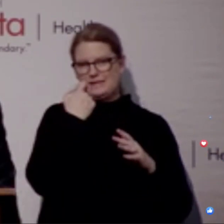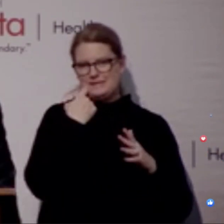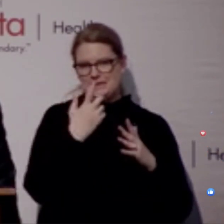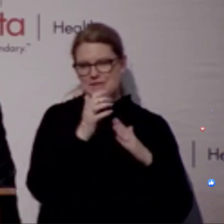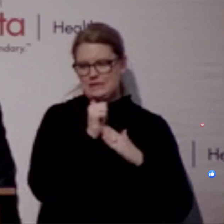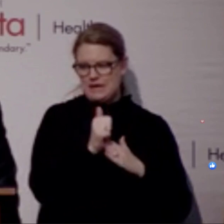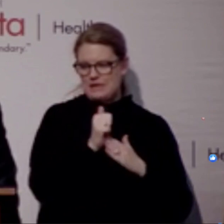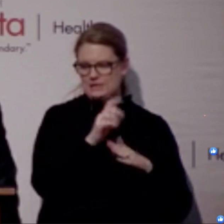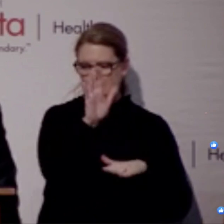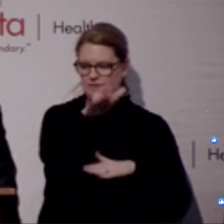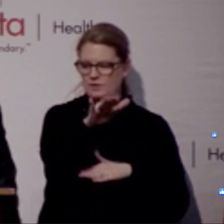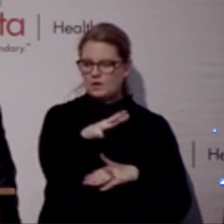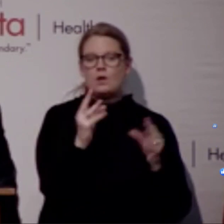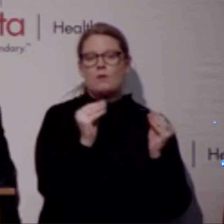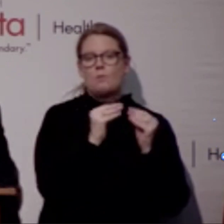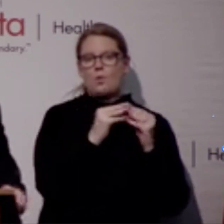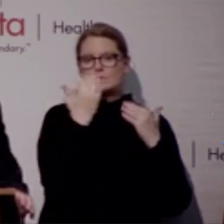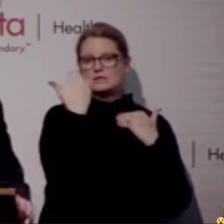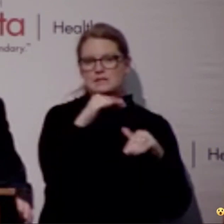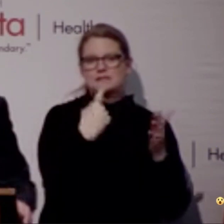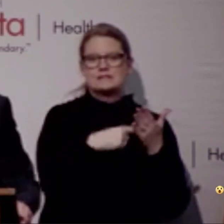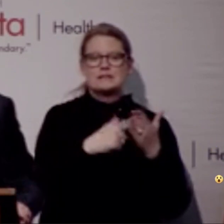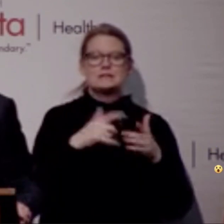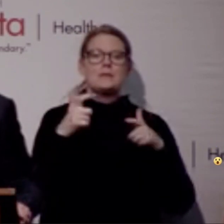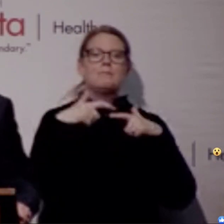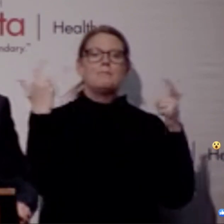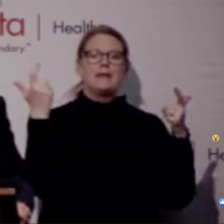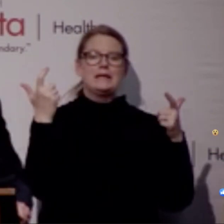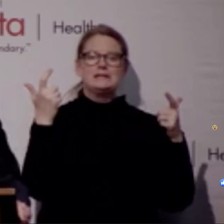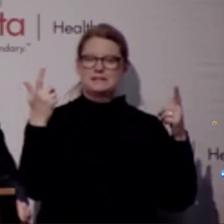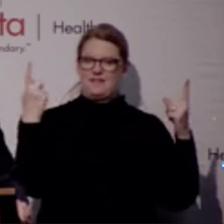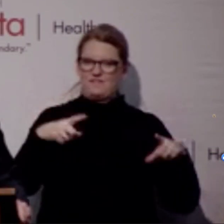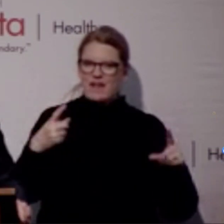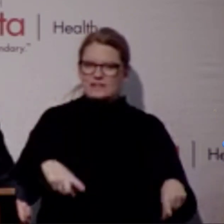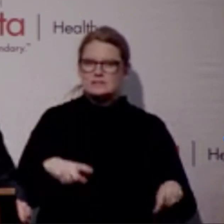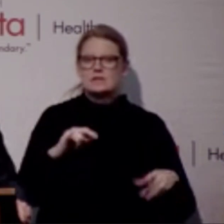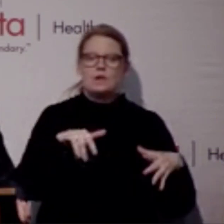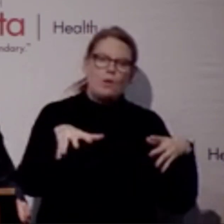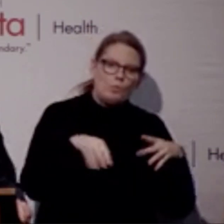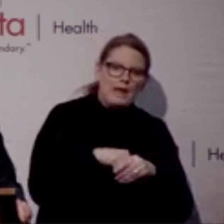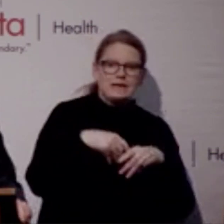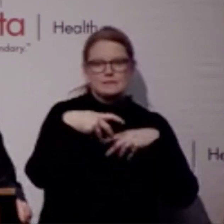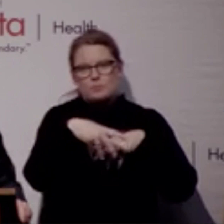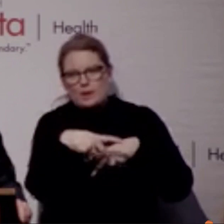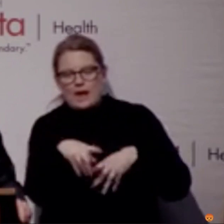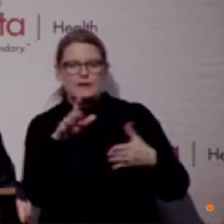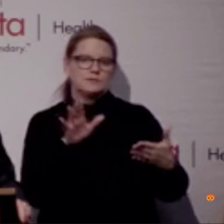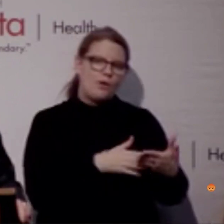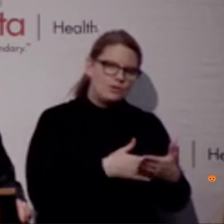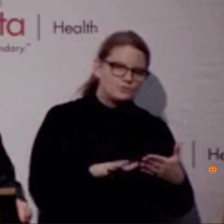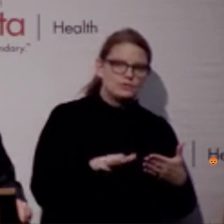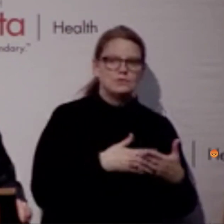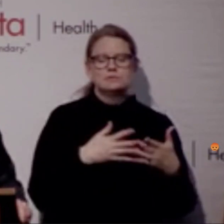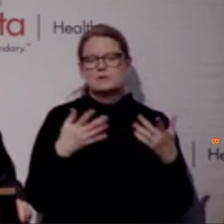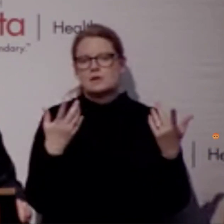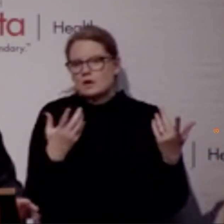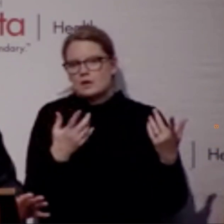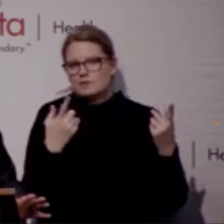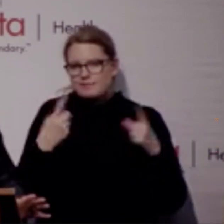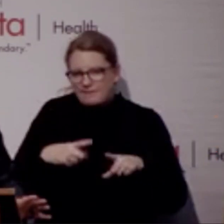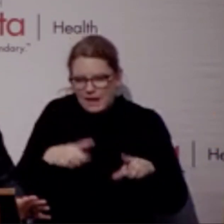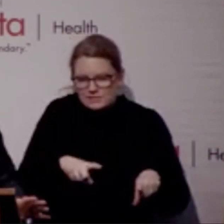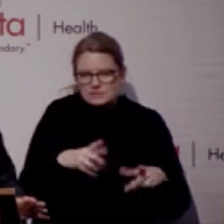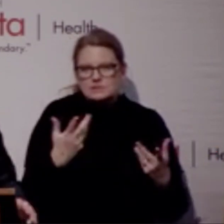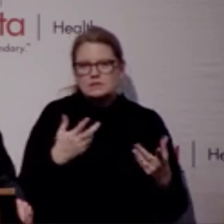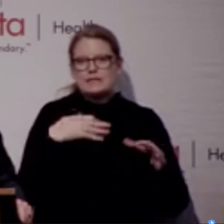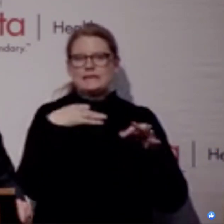more restrictive, and it talked about large events and mass gathering. These would be weddings, parades, concerts, and events. There's